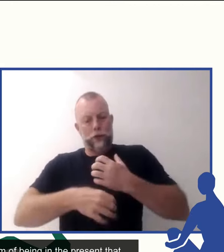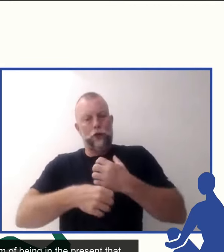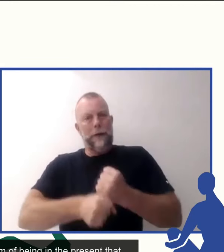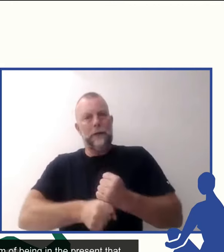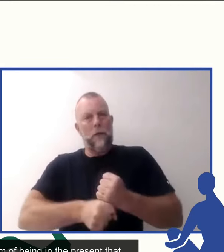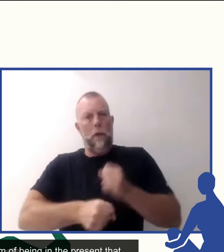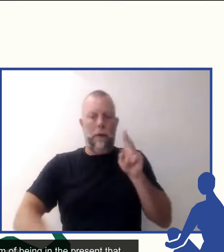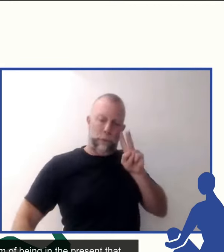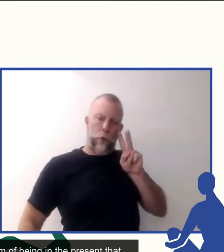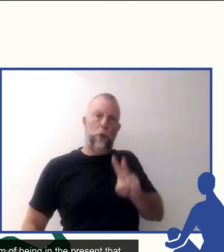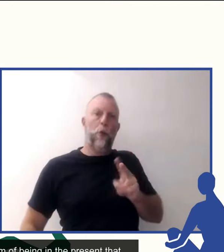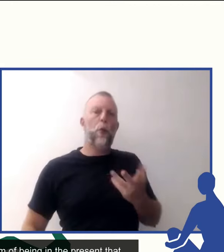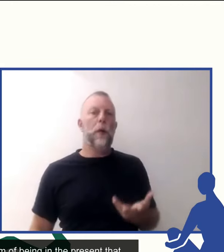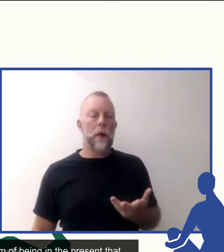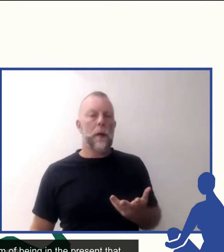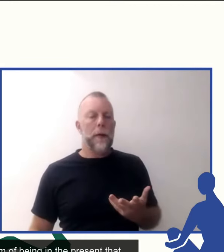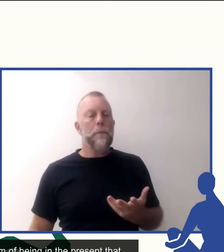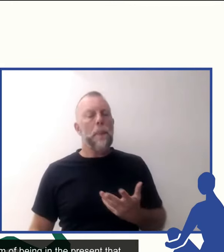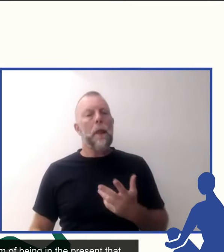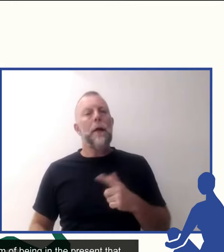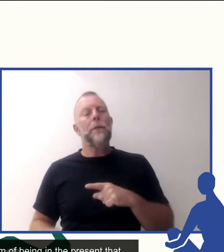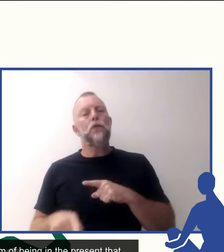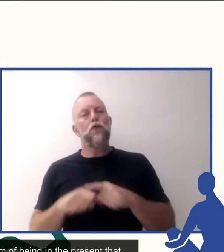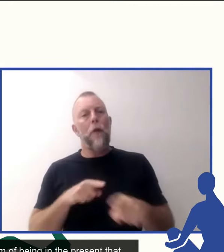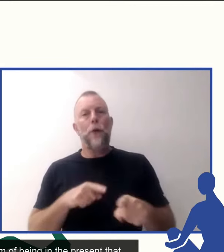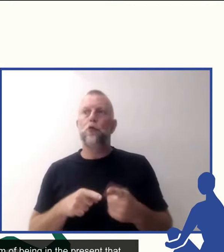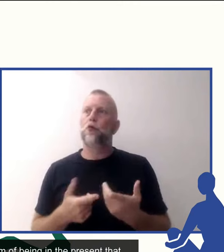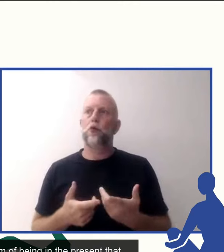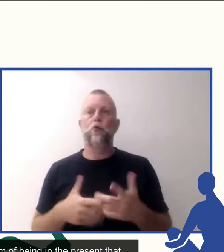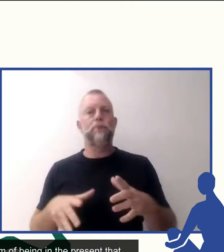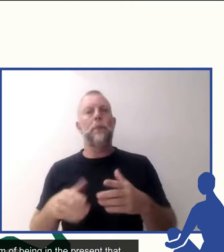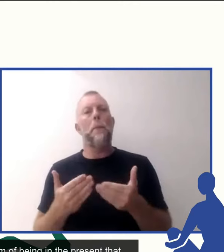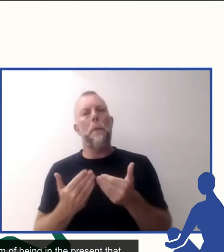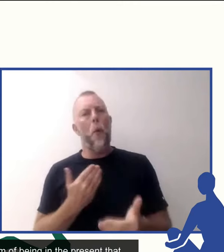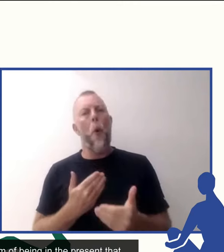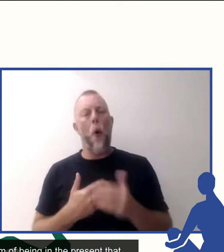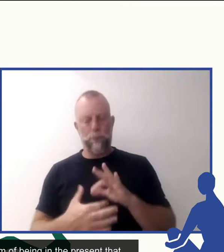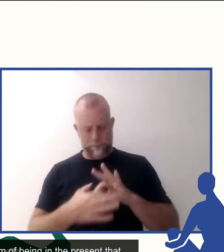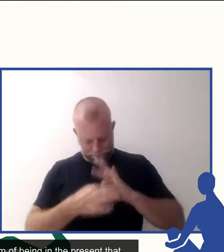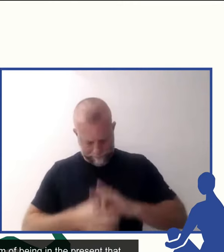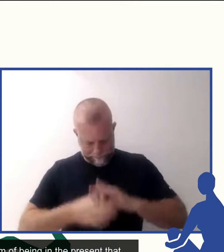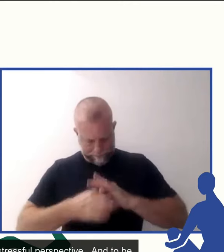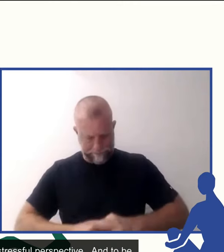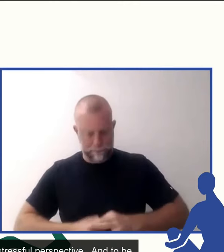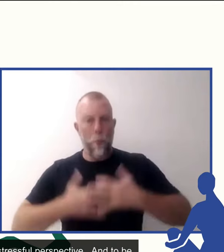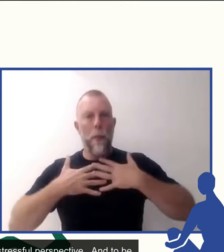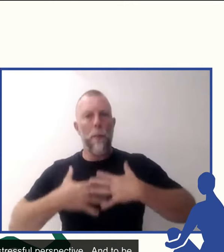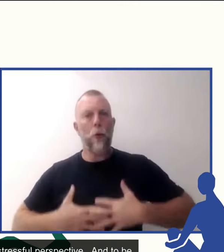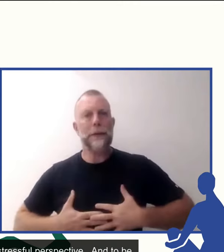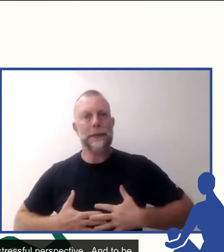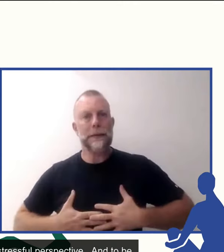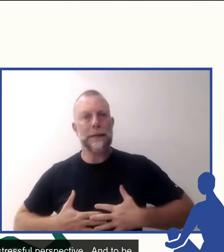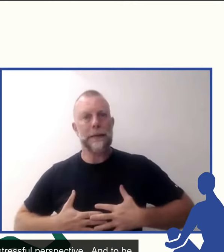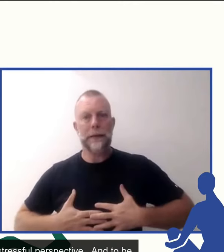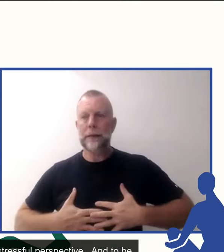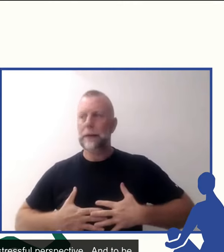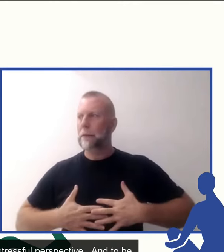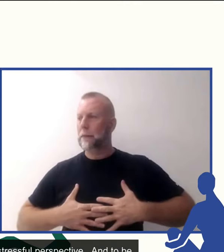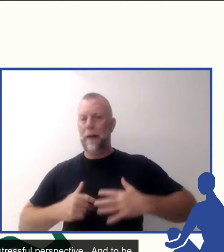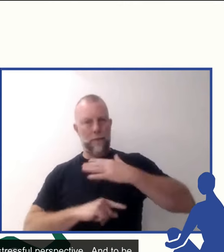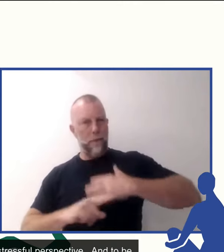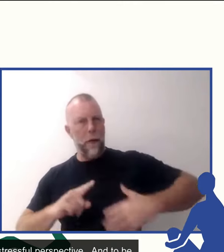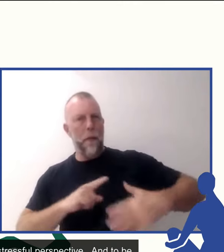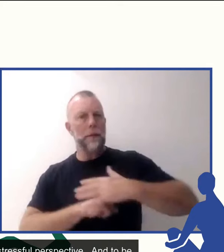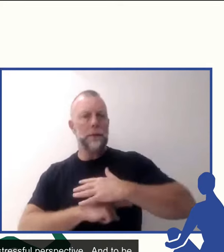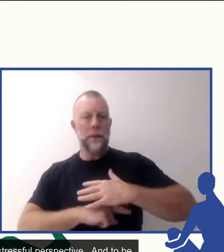perspective and to be more in tune, you know, with your body, with the space around you, with time, and so